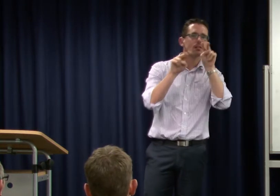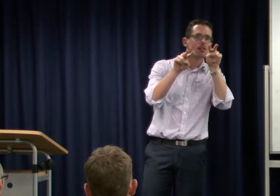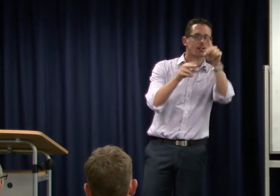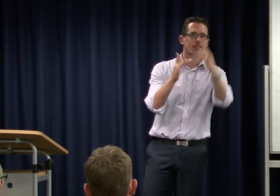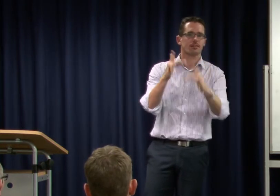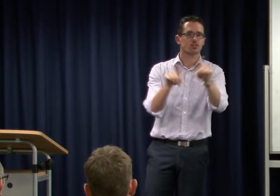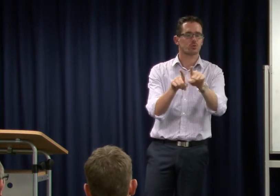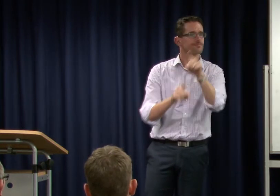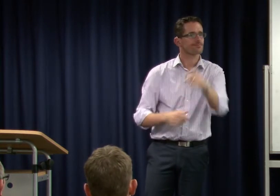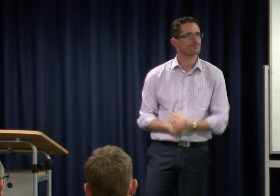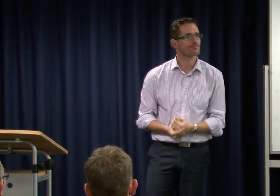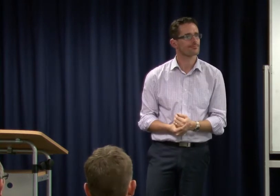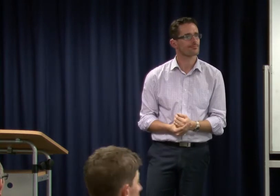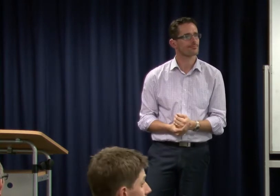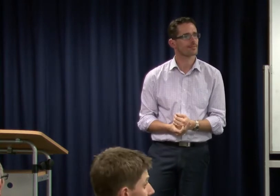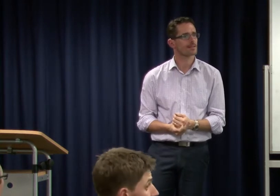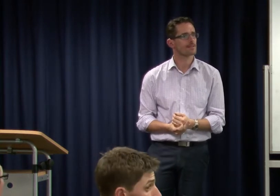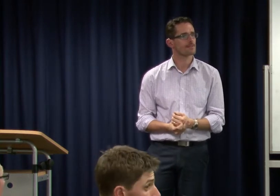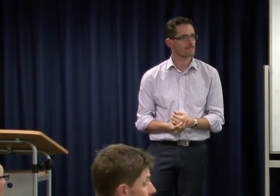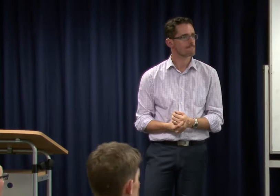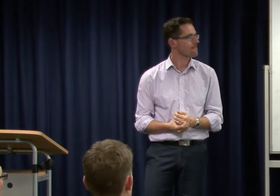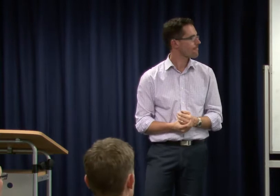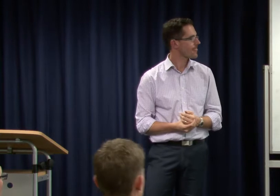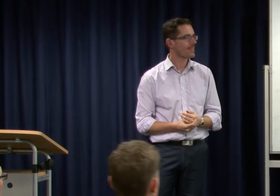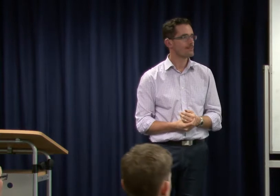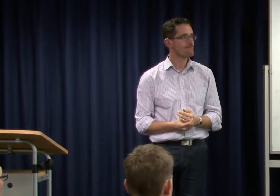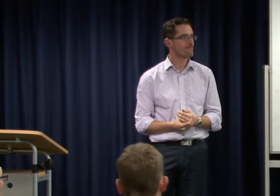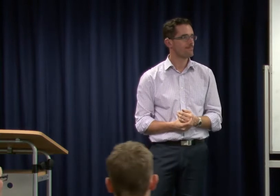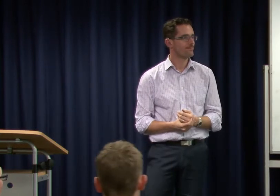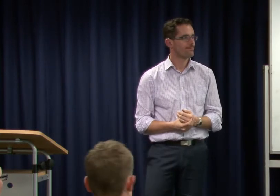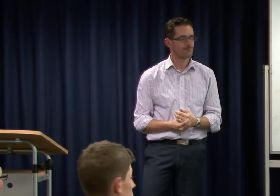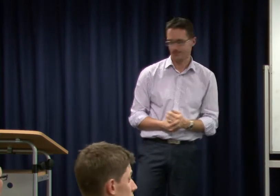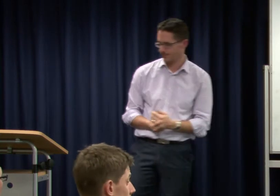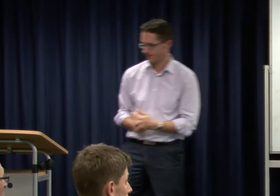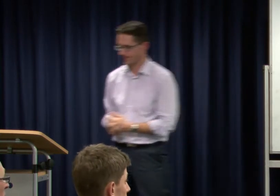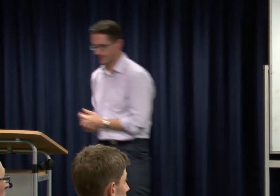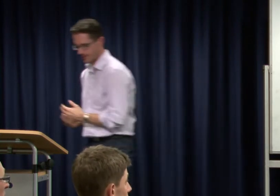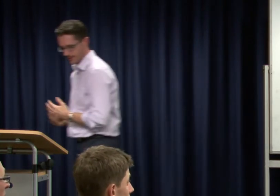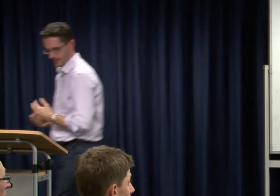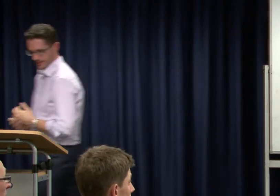bizarre or strange idea that people might have, and maybe some online questions as well.